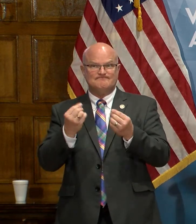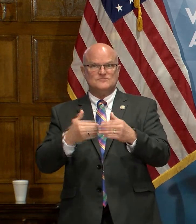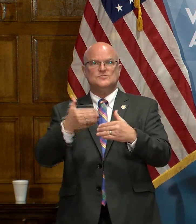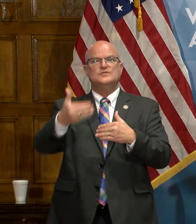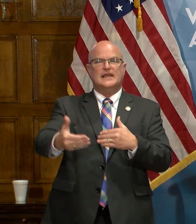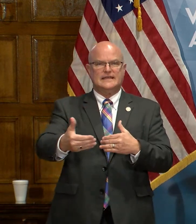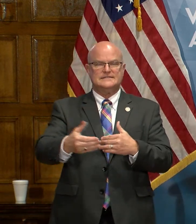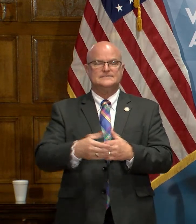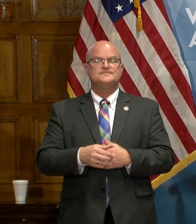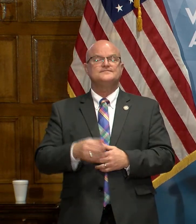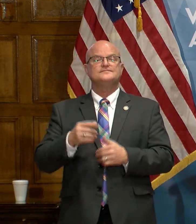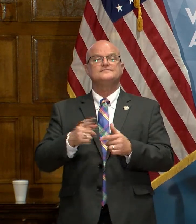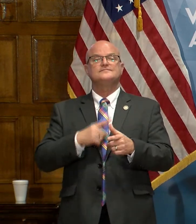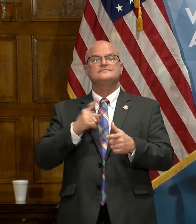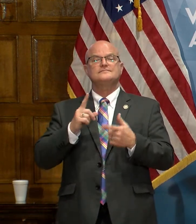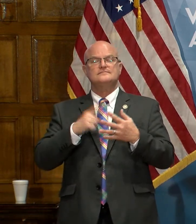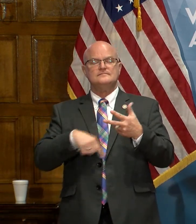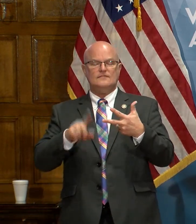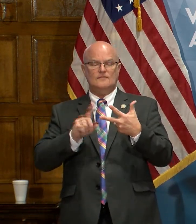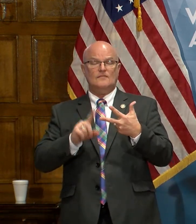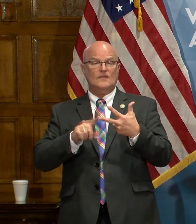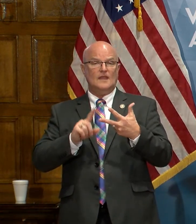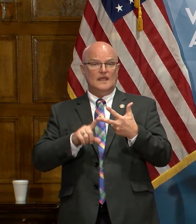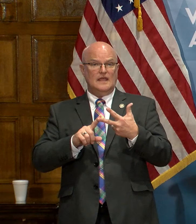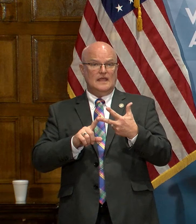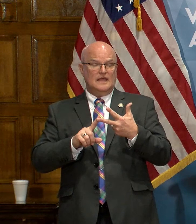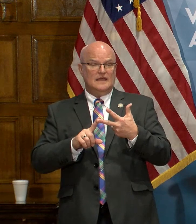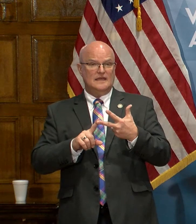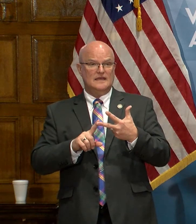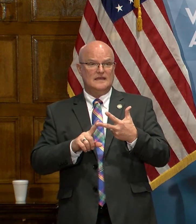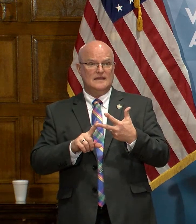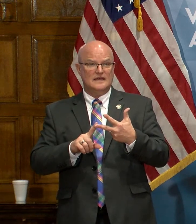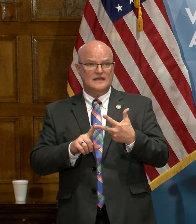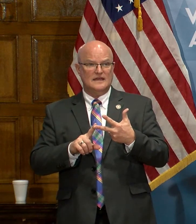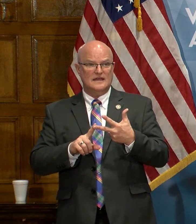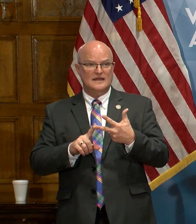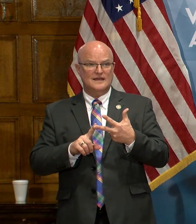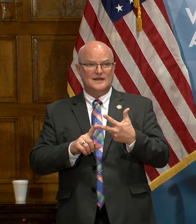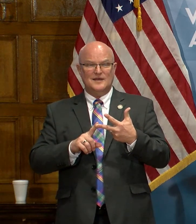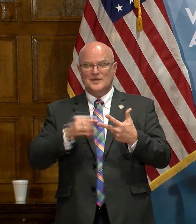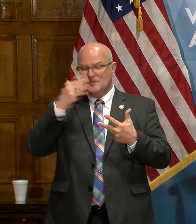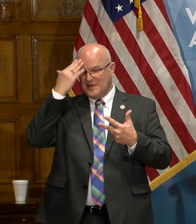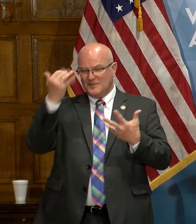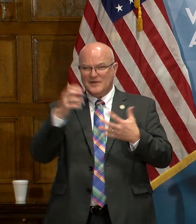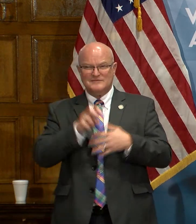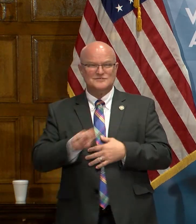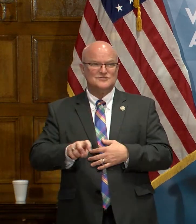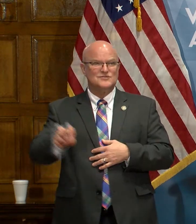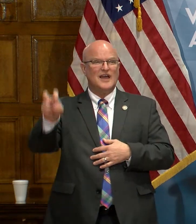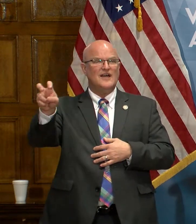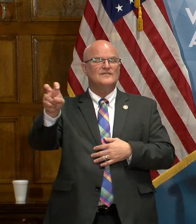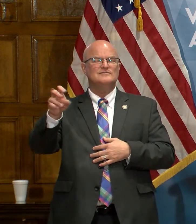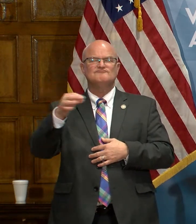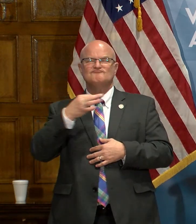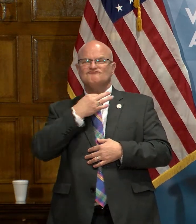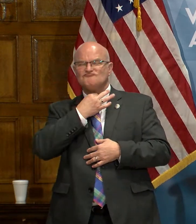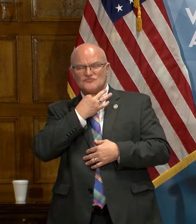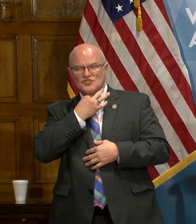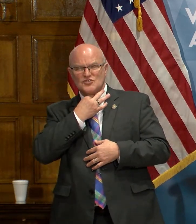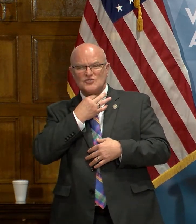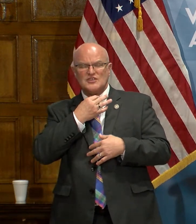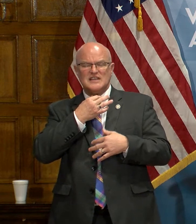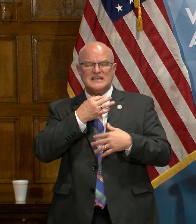do. And then if you, just because you might have traveled, you're curious as to